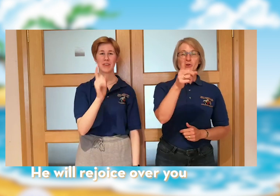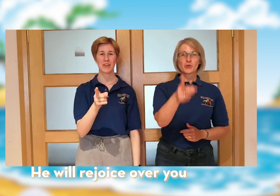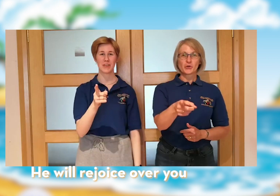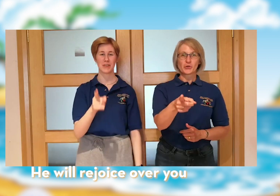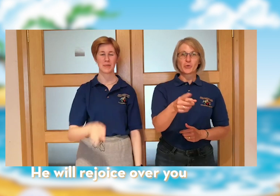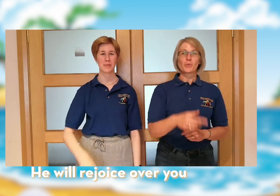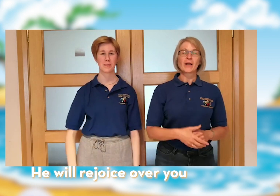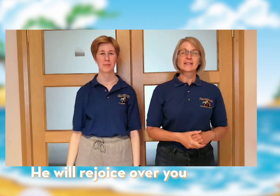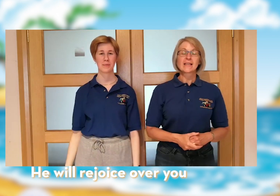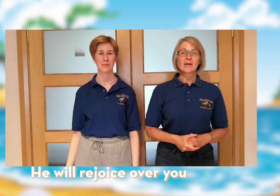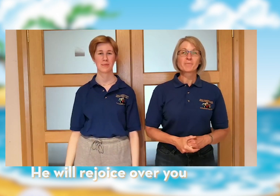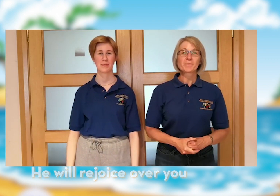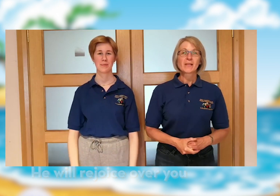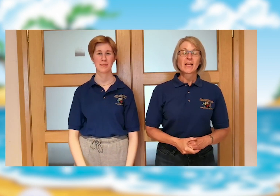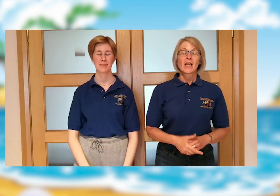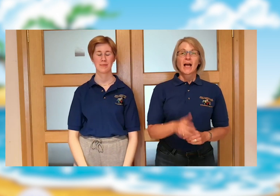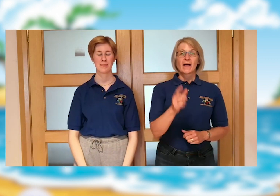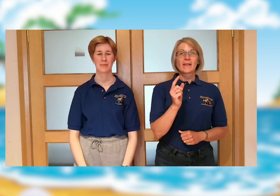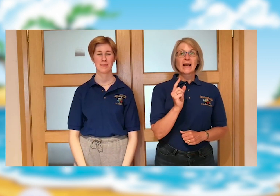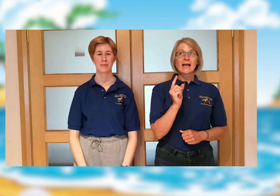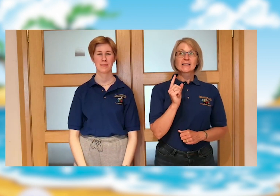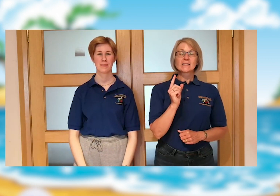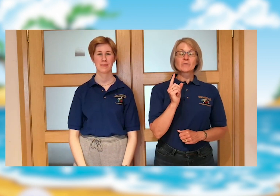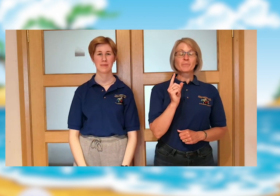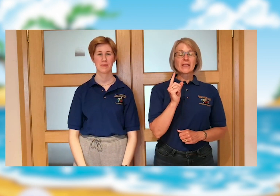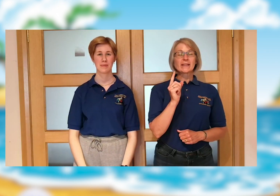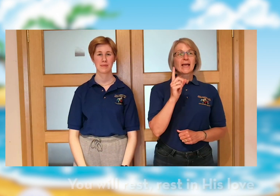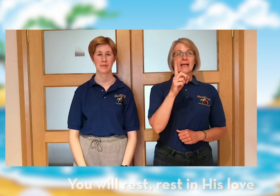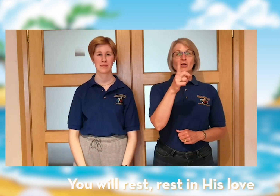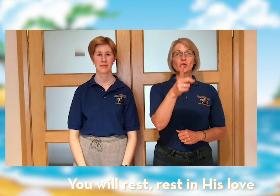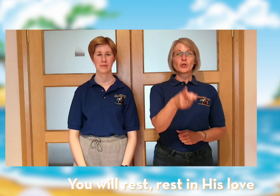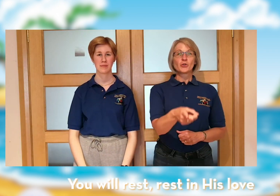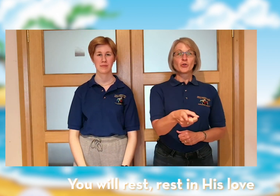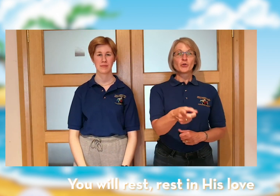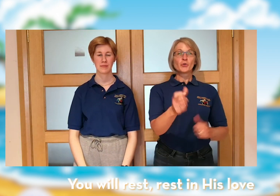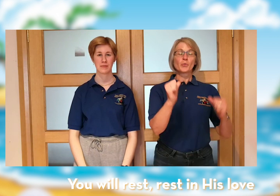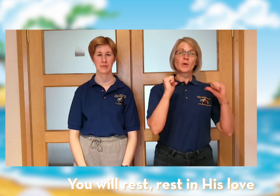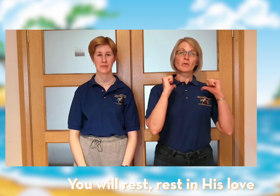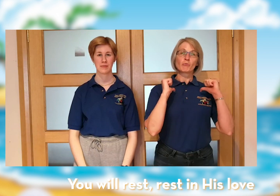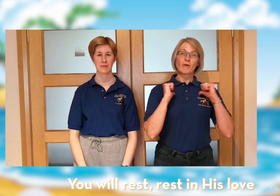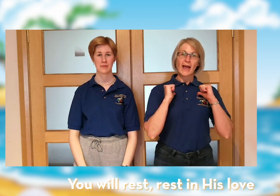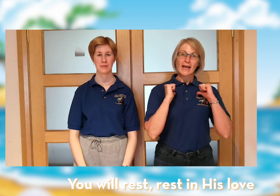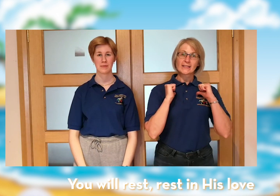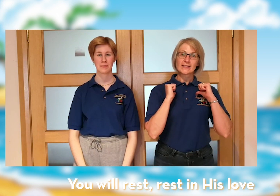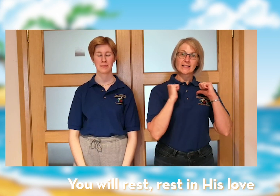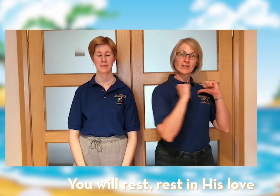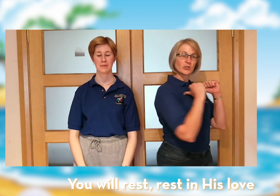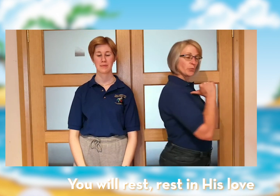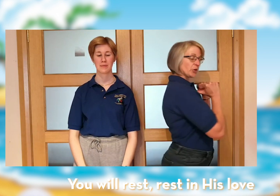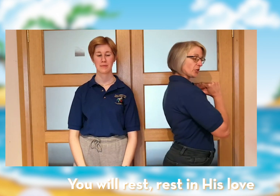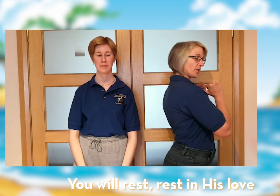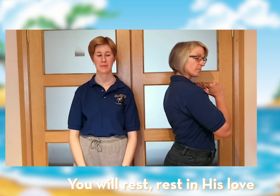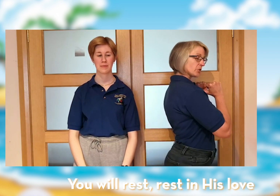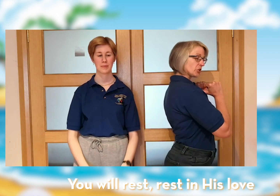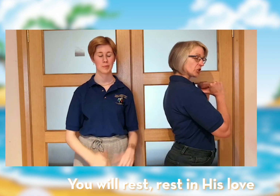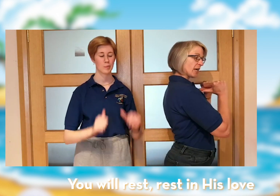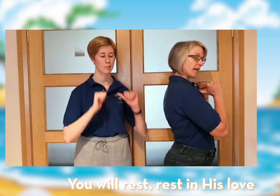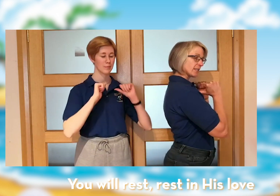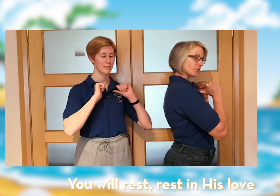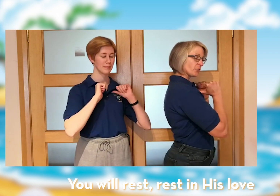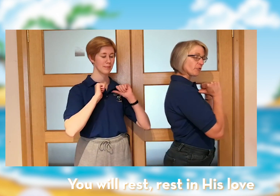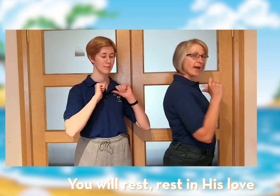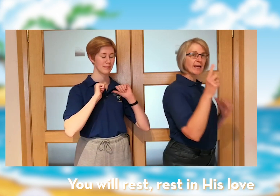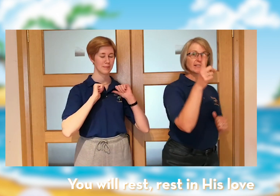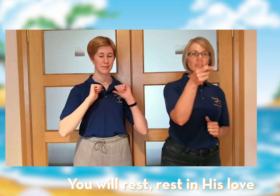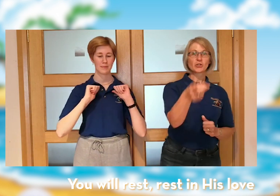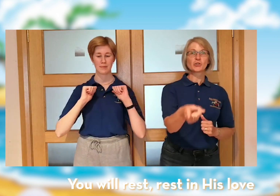over you. Well done. And the last bit then, you will rest. So put your thumbs on your